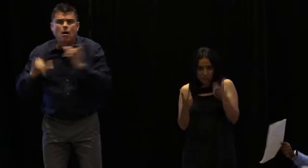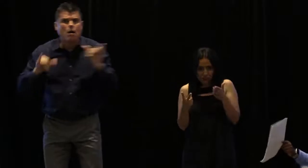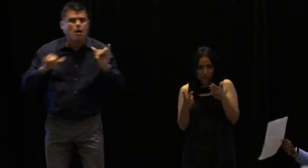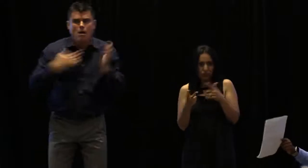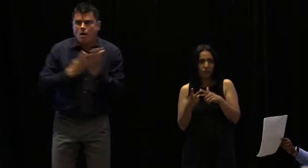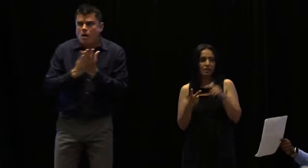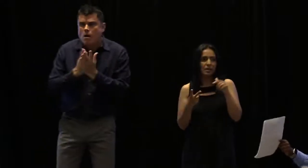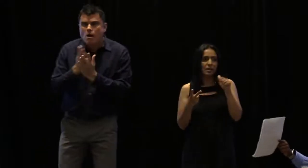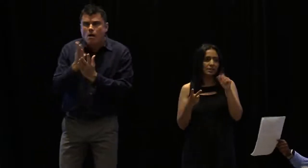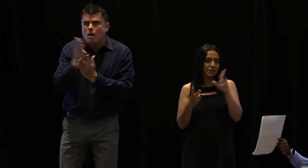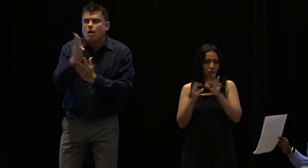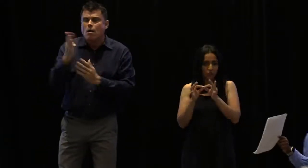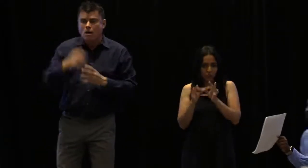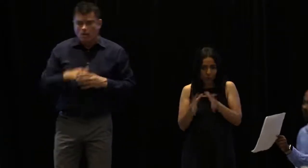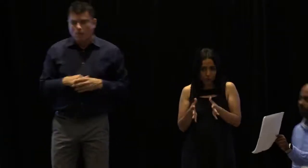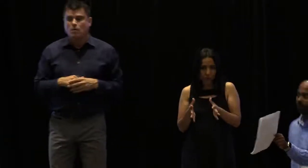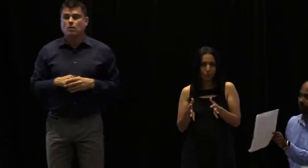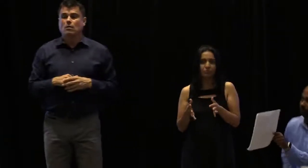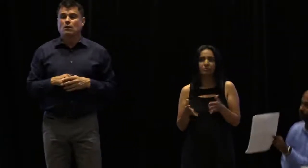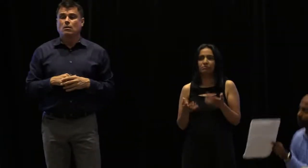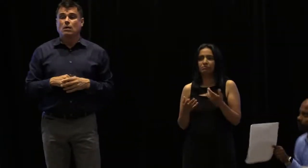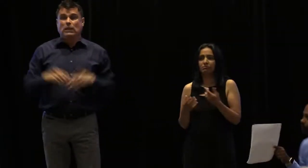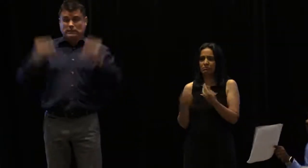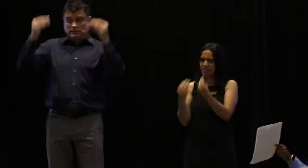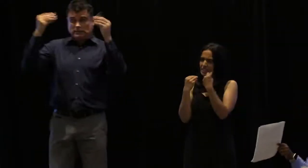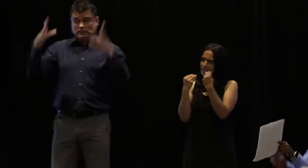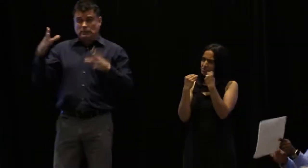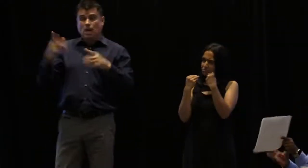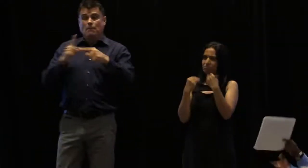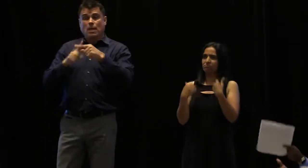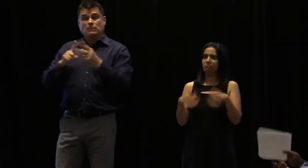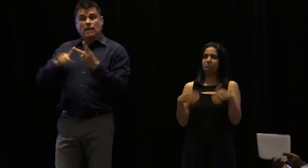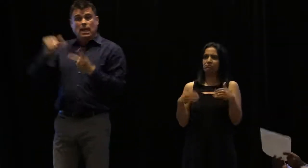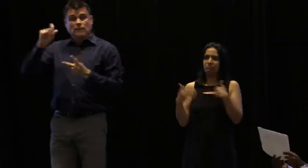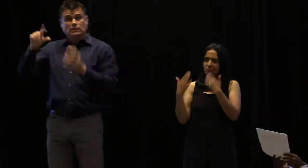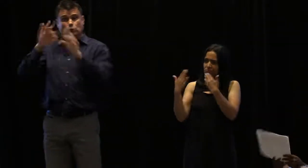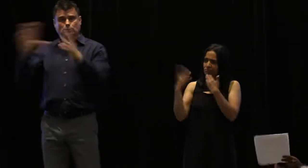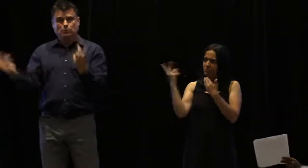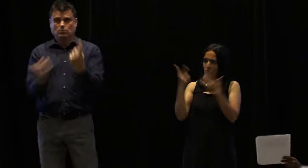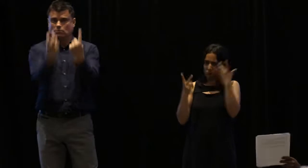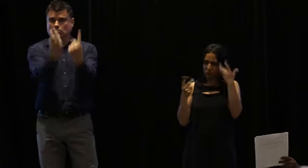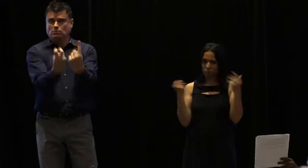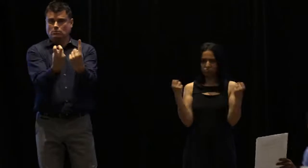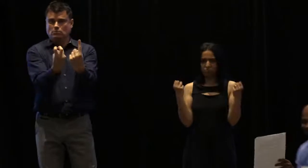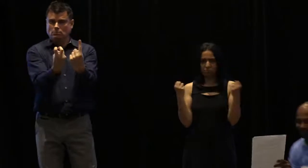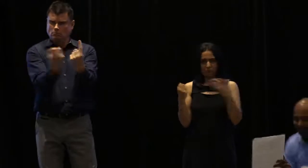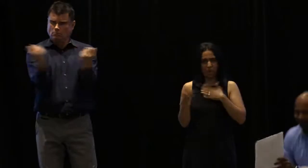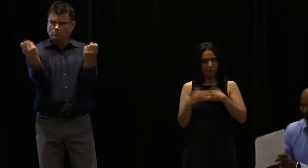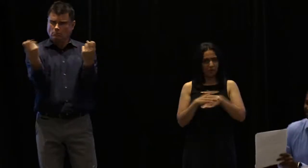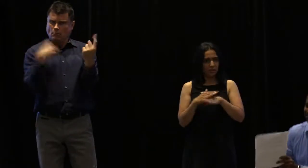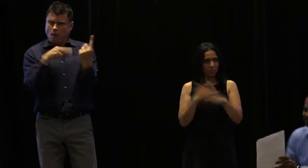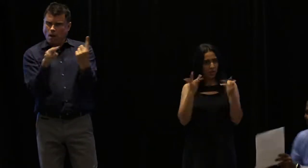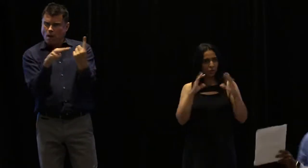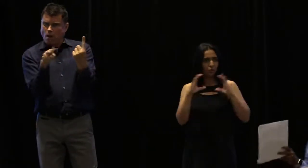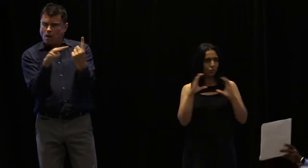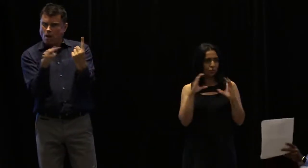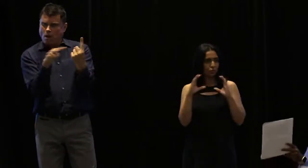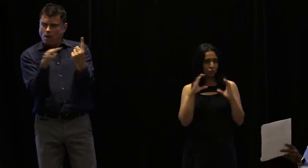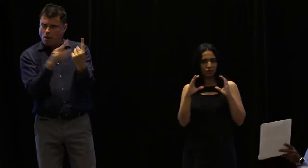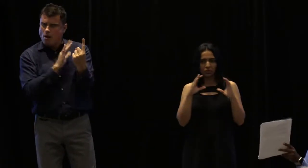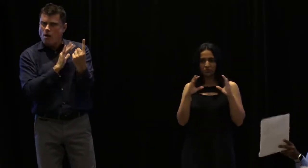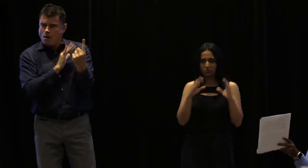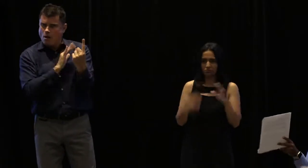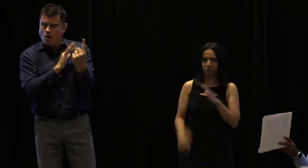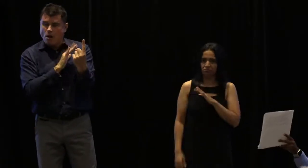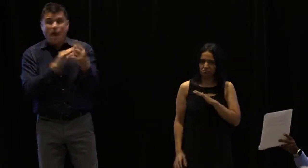And for me, I had a resource teacher and an ASL interpreter. And they were the ones teaching me